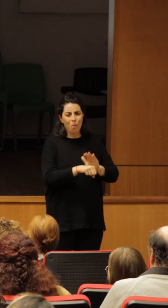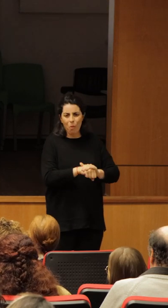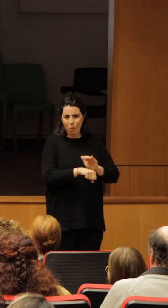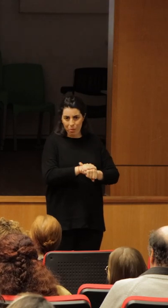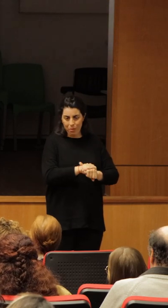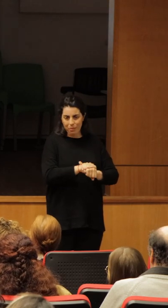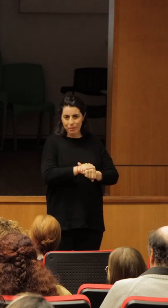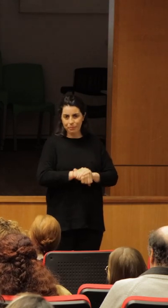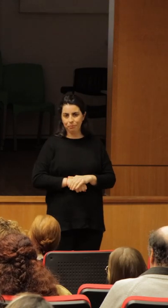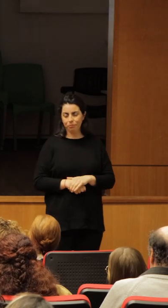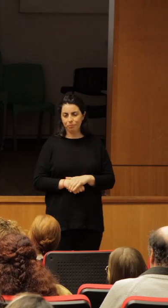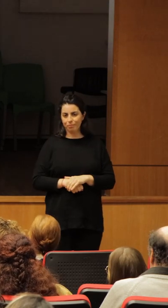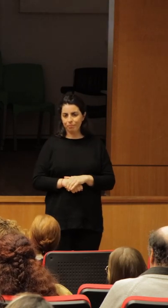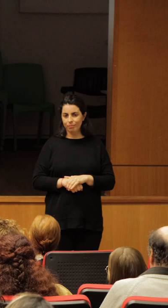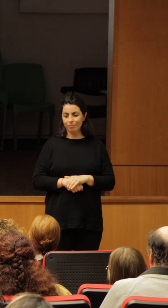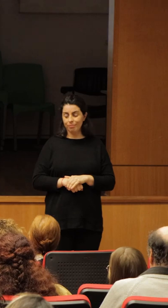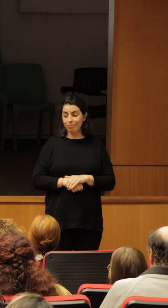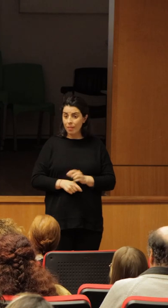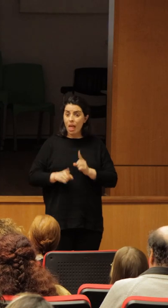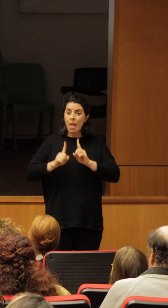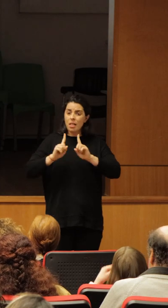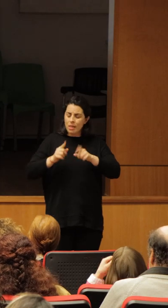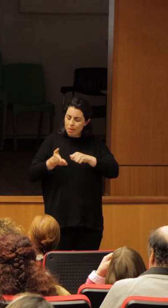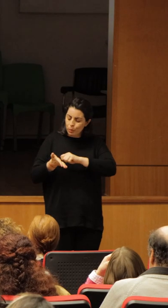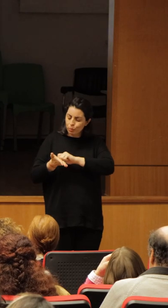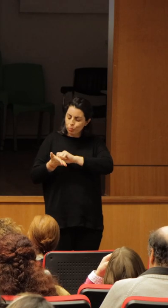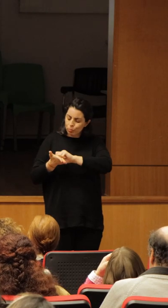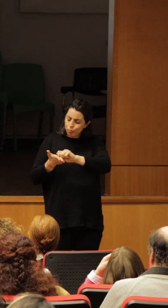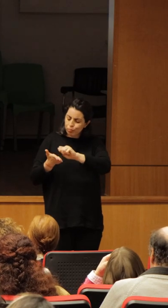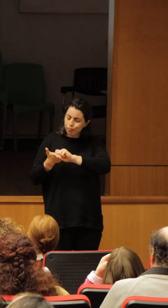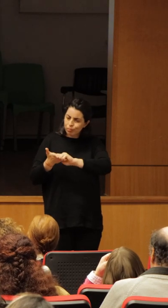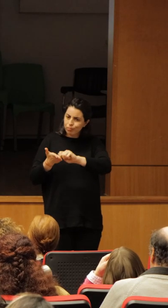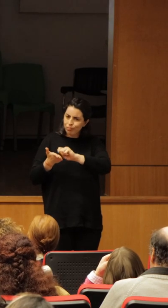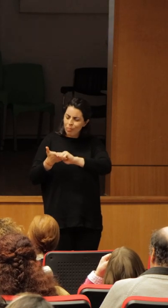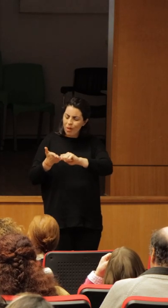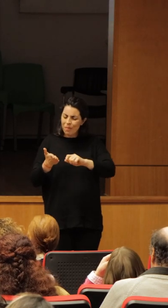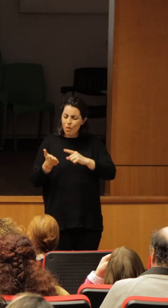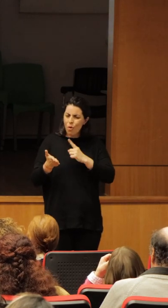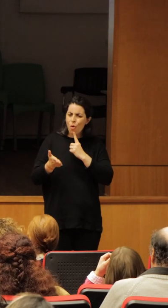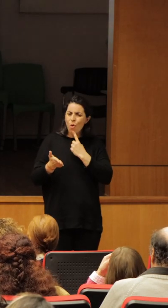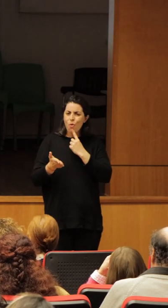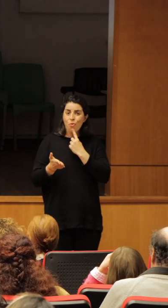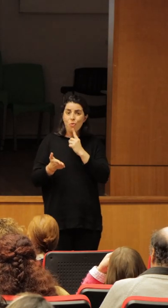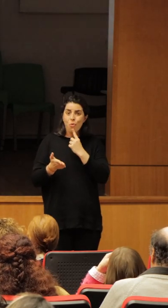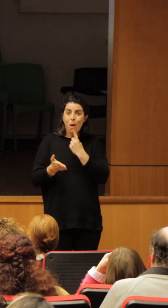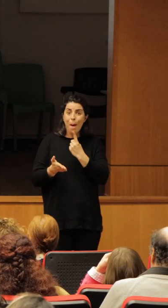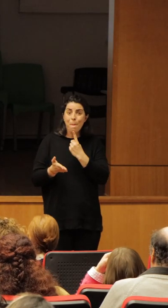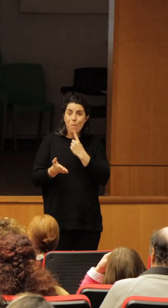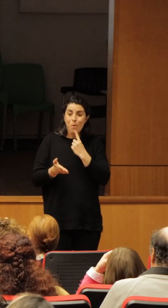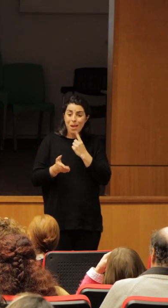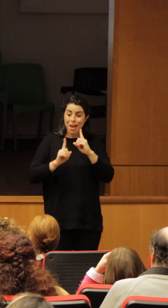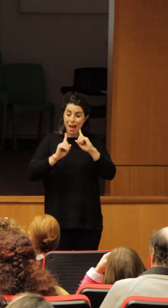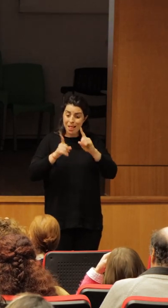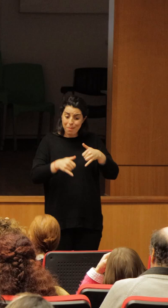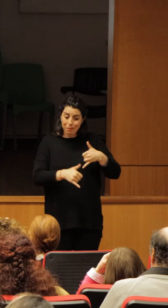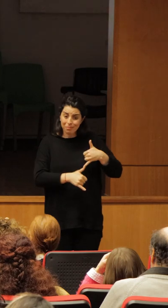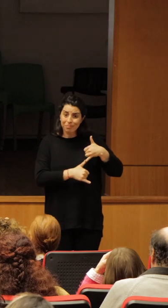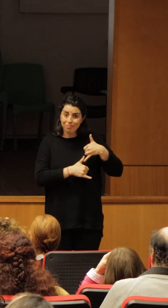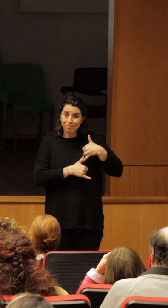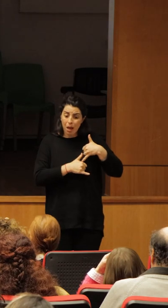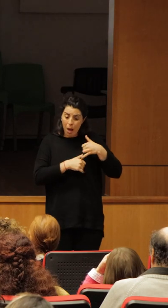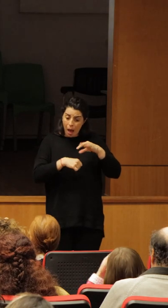impacting medical practice. Y también escribió sobre la incertidumbre política y militar en las